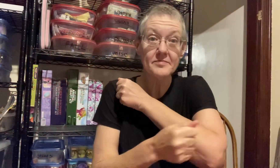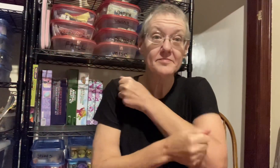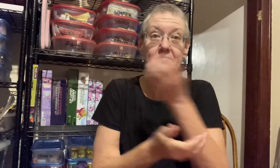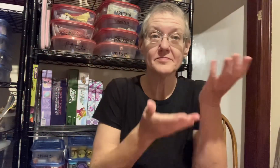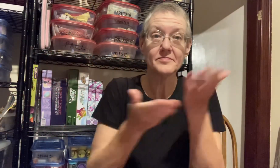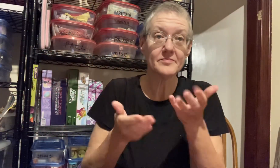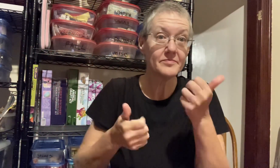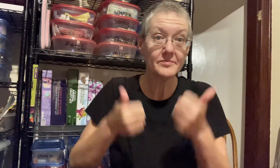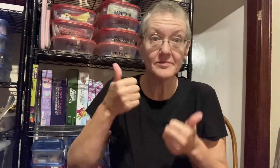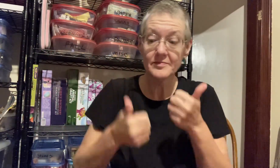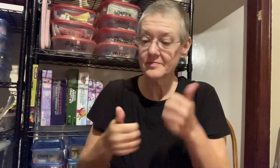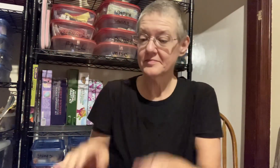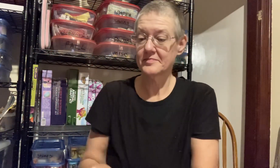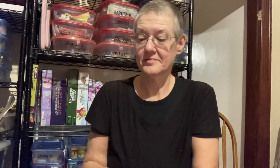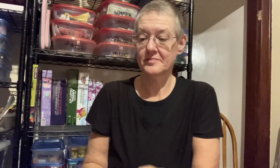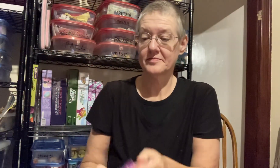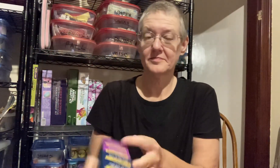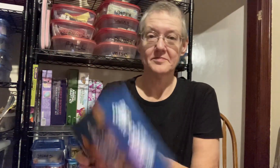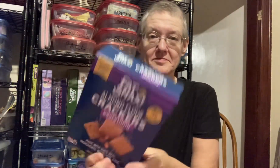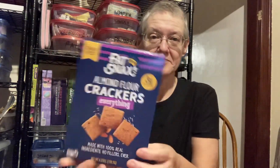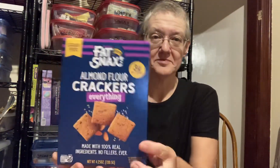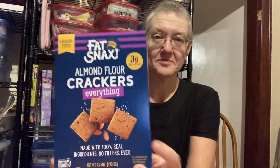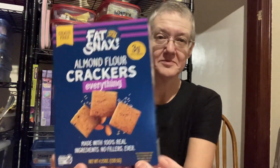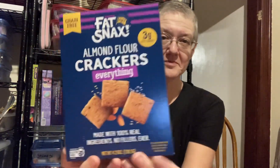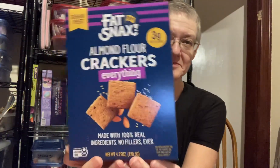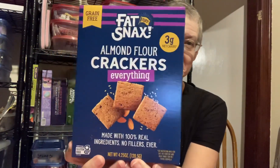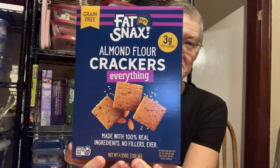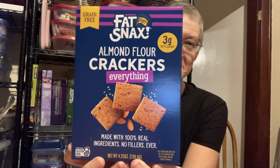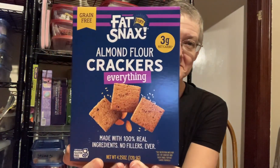Now, what crackers are we going to bring? These